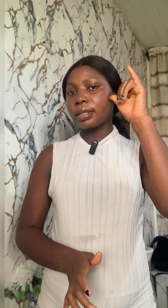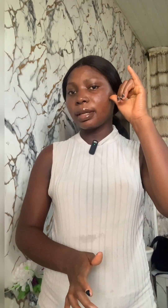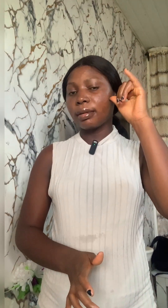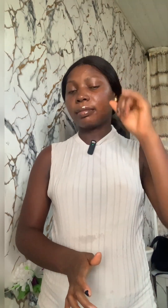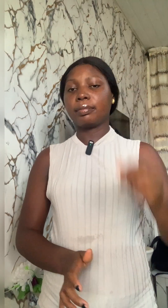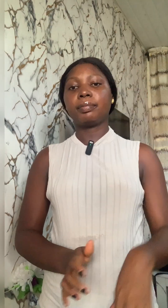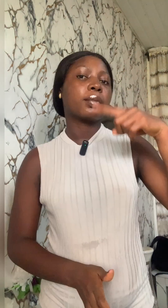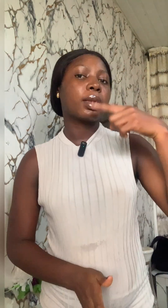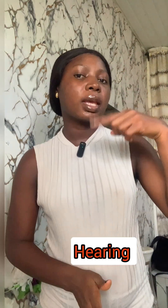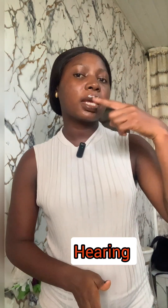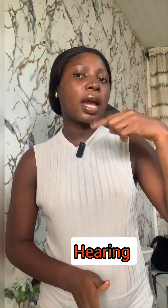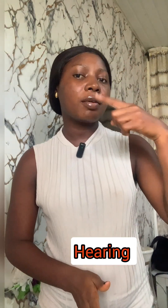Yesterday. Hearing.